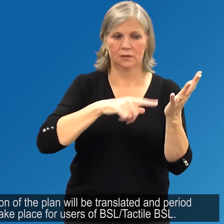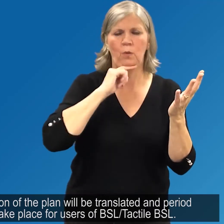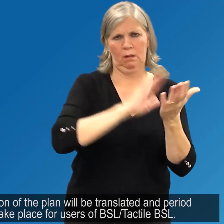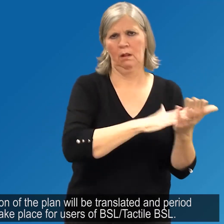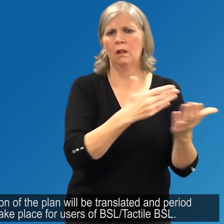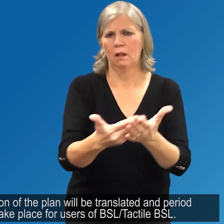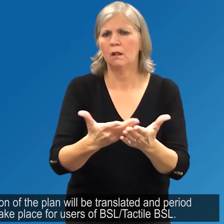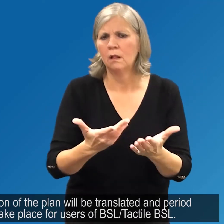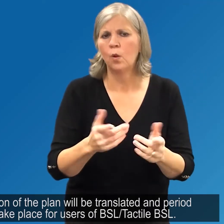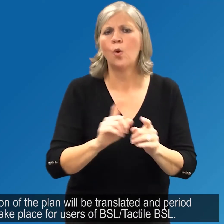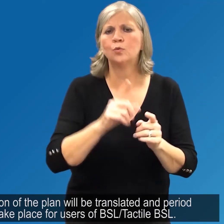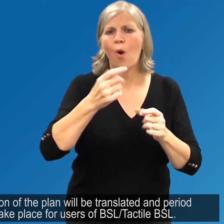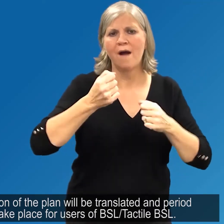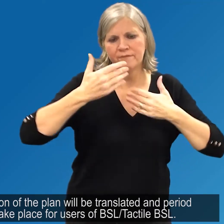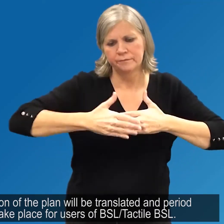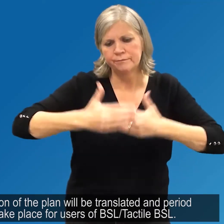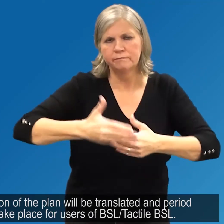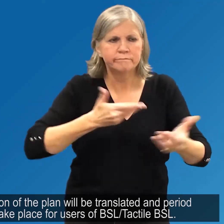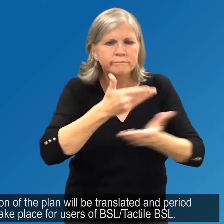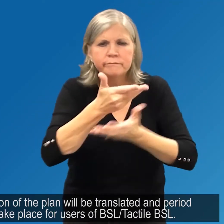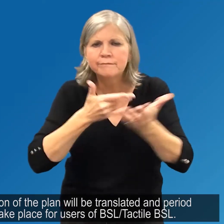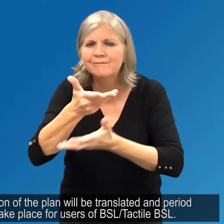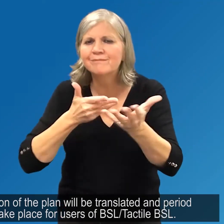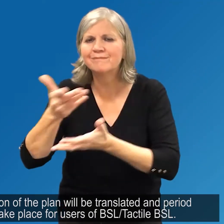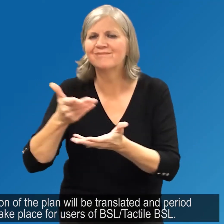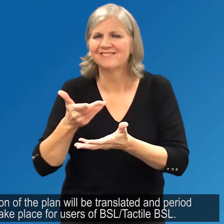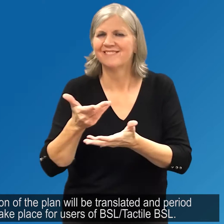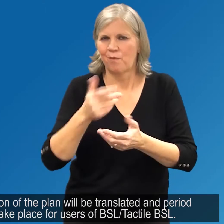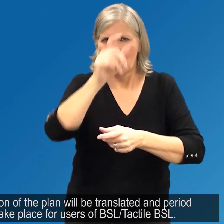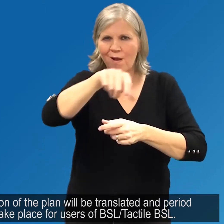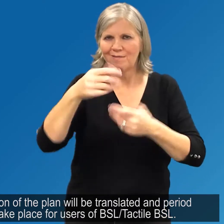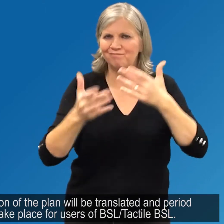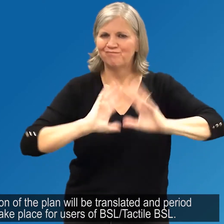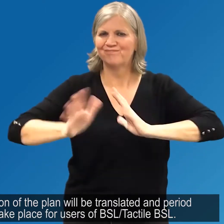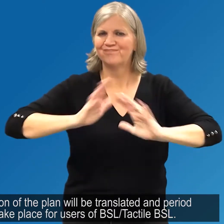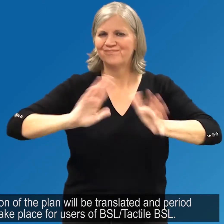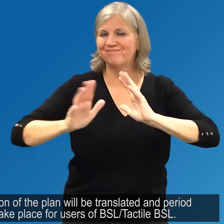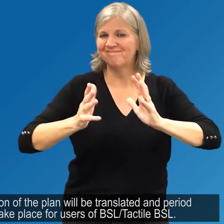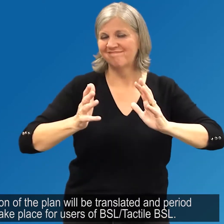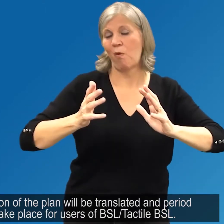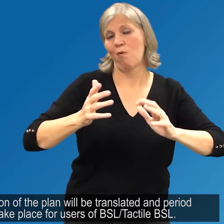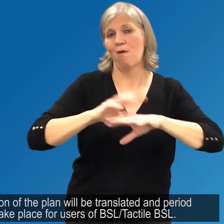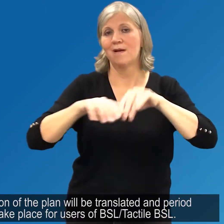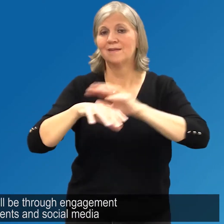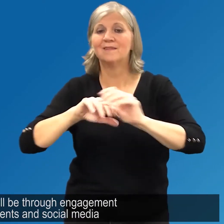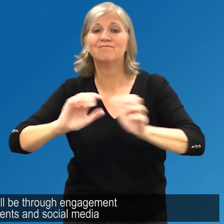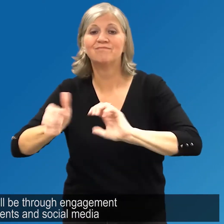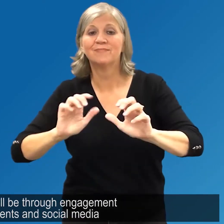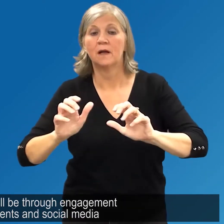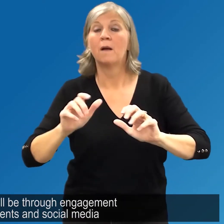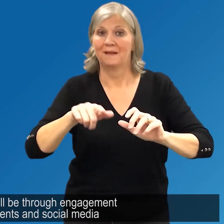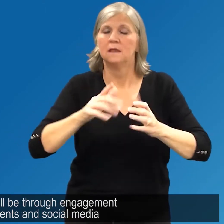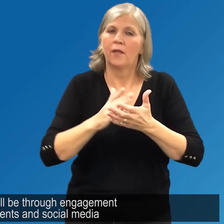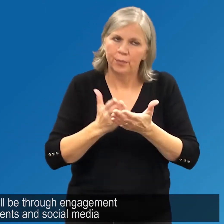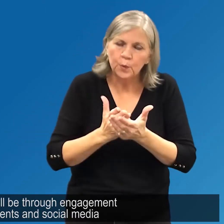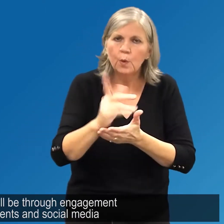This English version of the plan will be translated and a period of consultation will take place for users of BSL/tactile